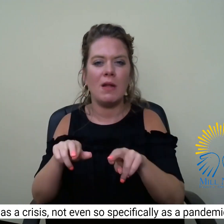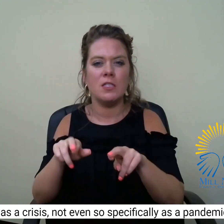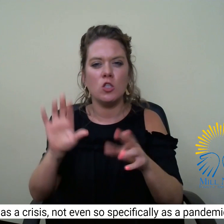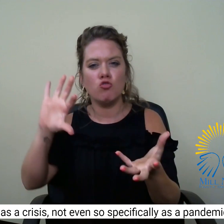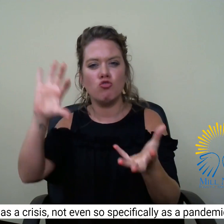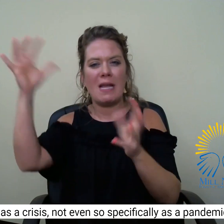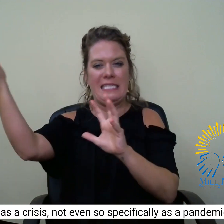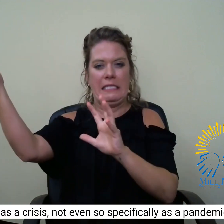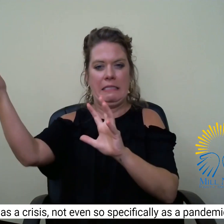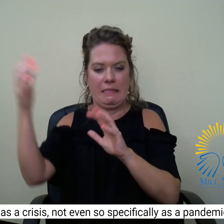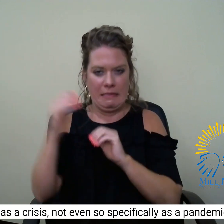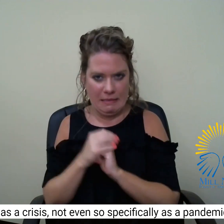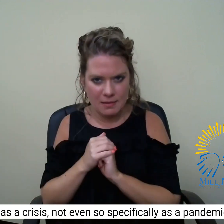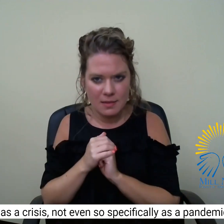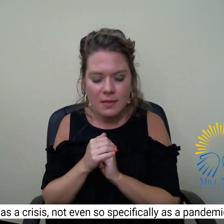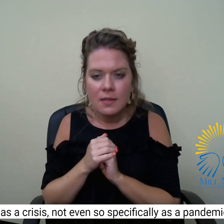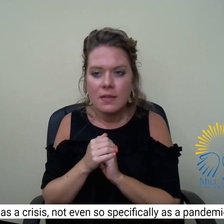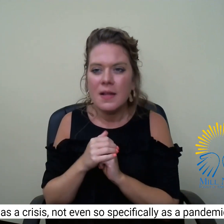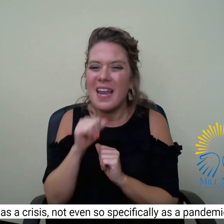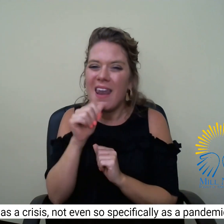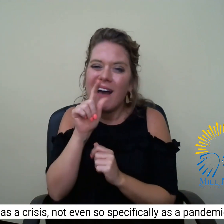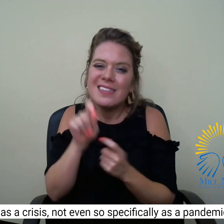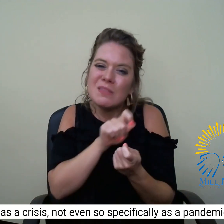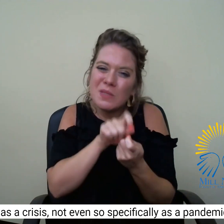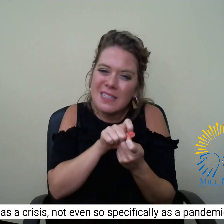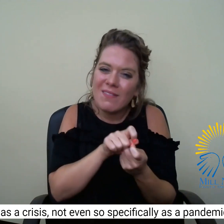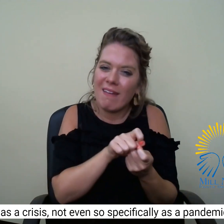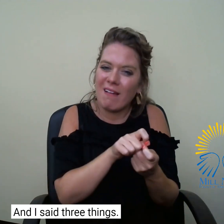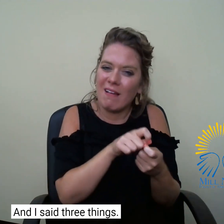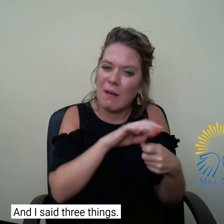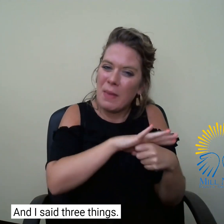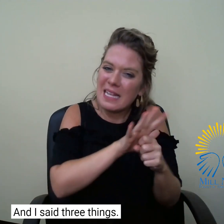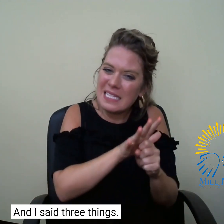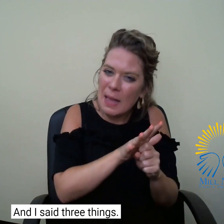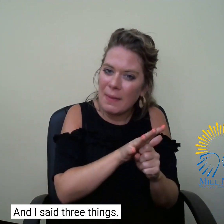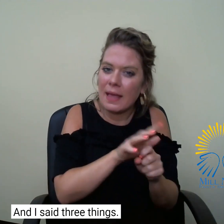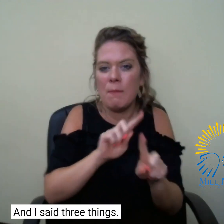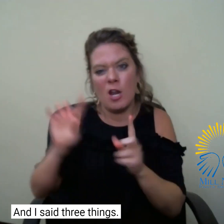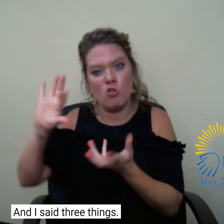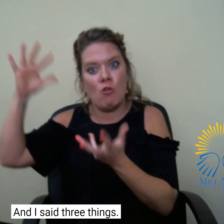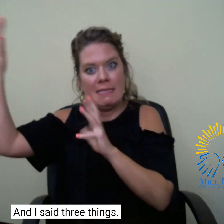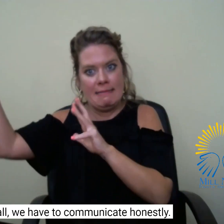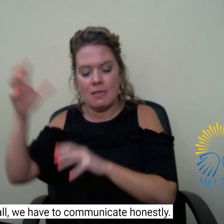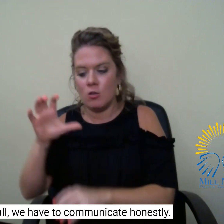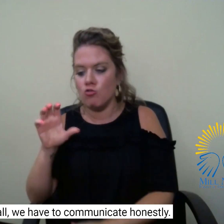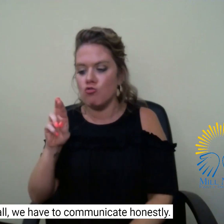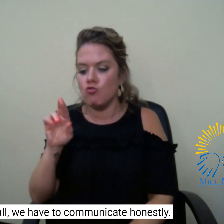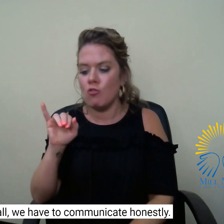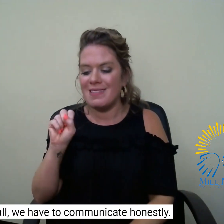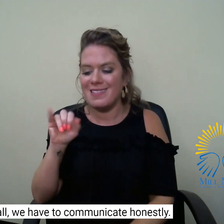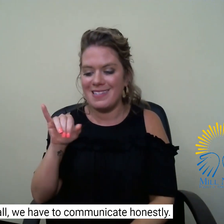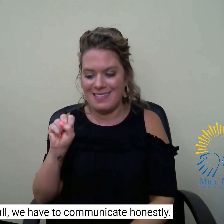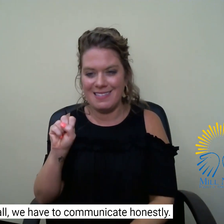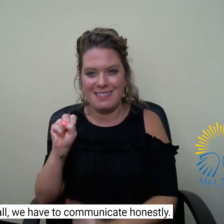crisis, not even so specifically as a pandemic. And I said 3 things. First of all, we have to communicate